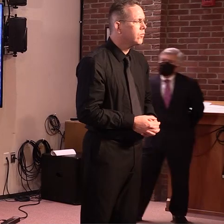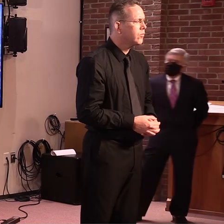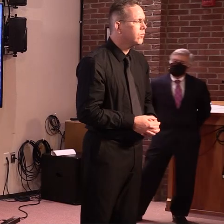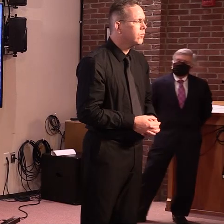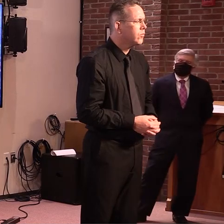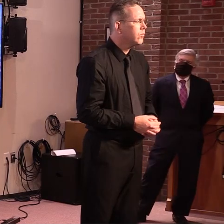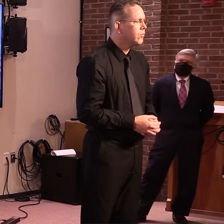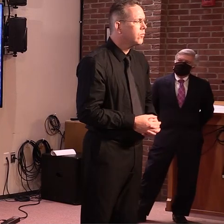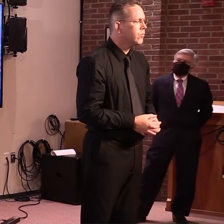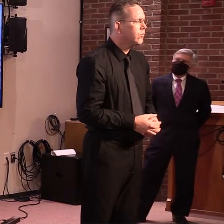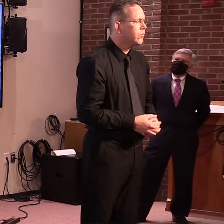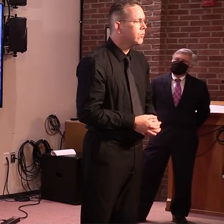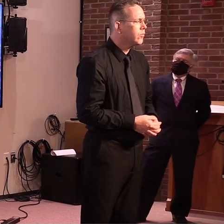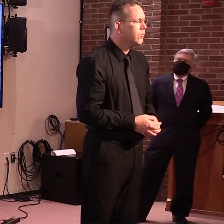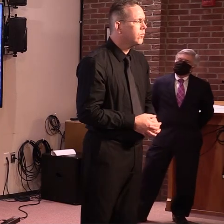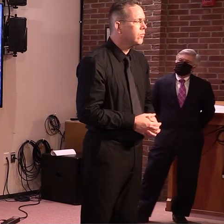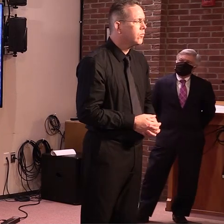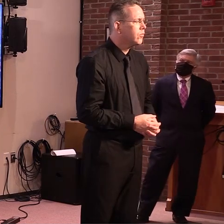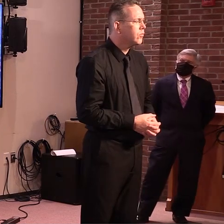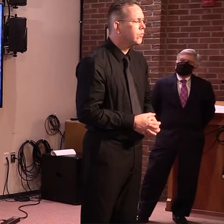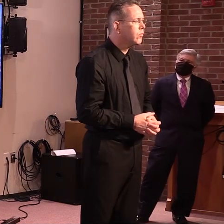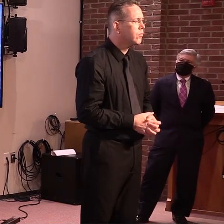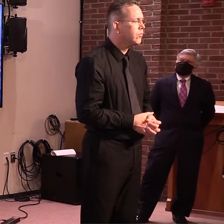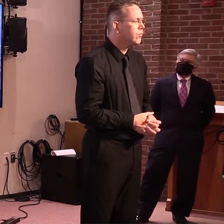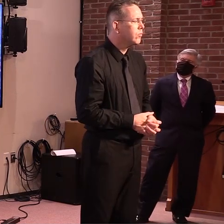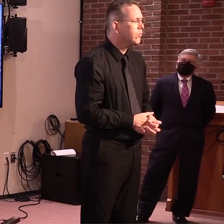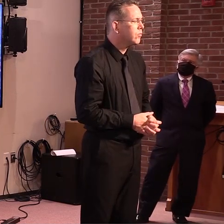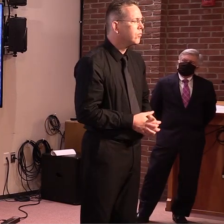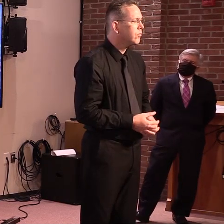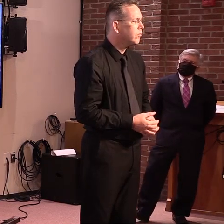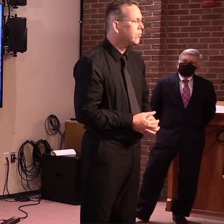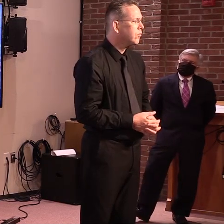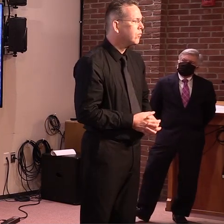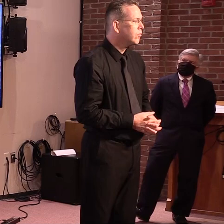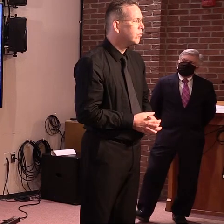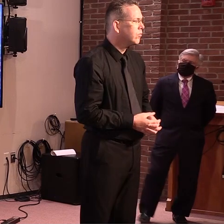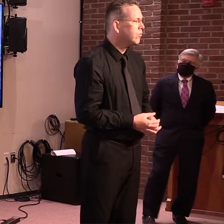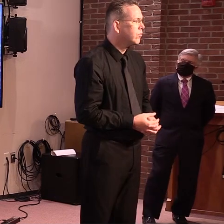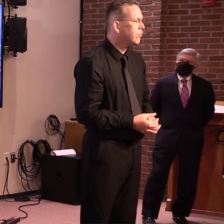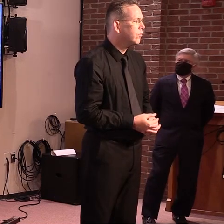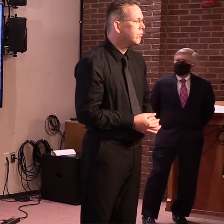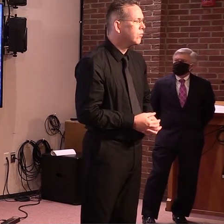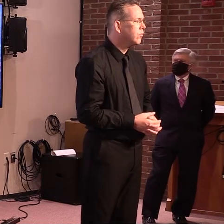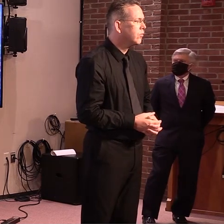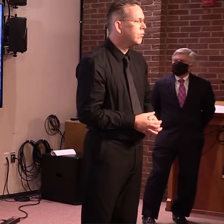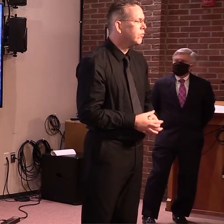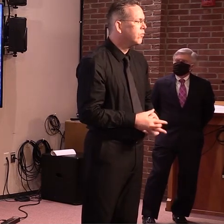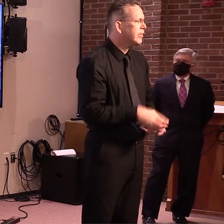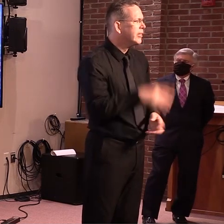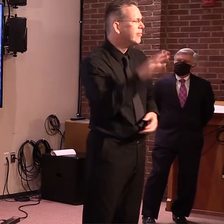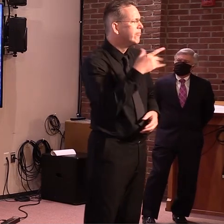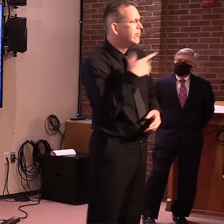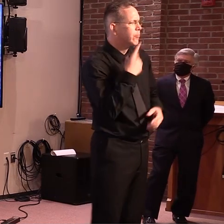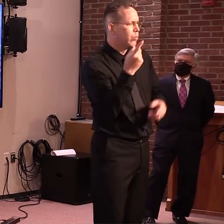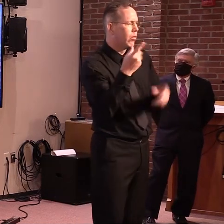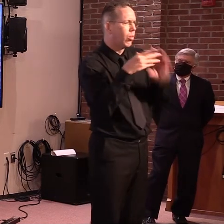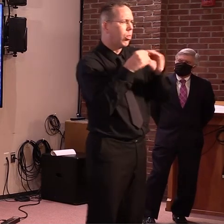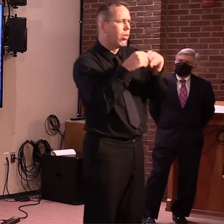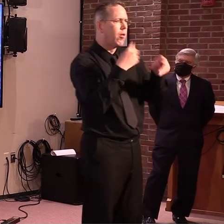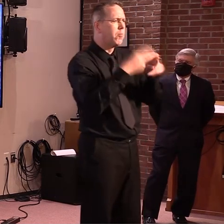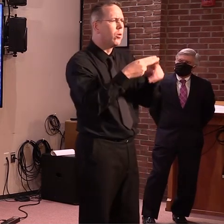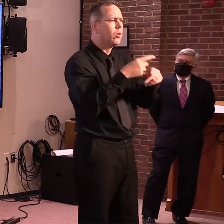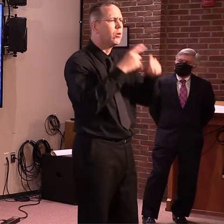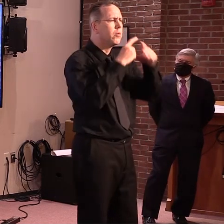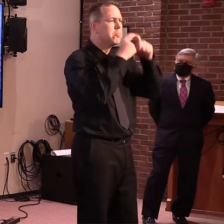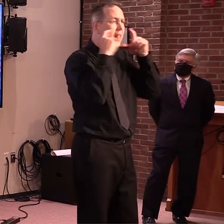order to reduce transmission. Yes, once again, I mean, I'd invite Commissioner Levine to comment on that from a public health standpoint,